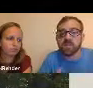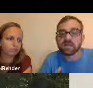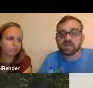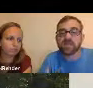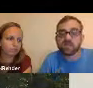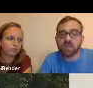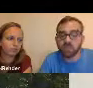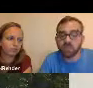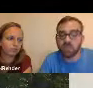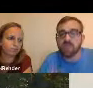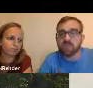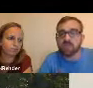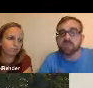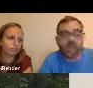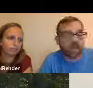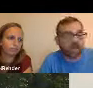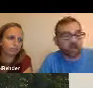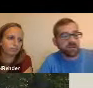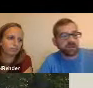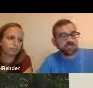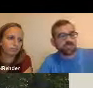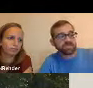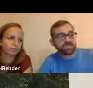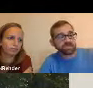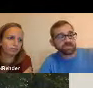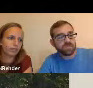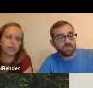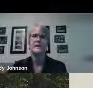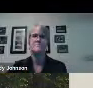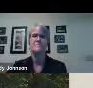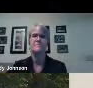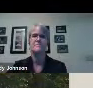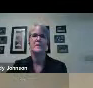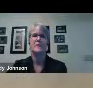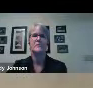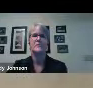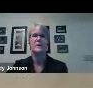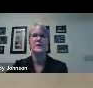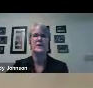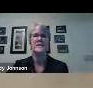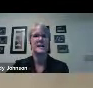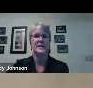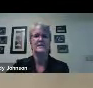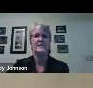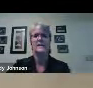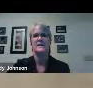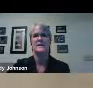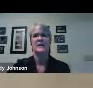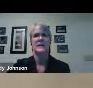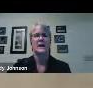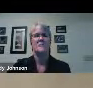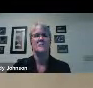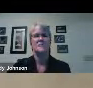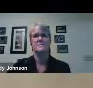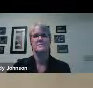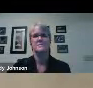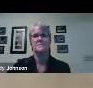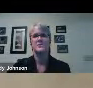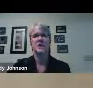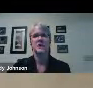very safe place to be able to do that. Mm-hmm. Yeah, I'm going to break in a second. Sounds